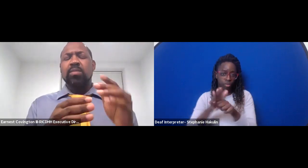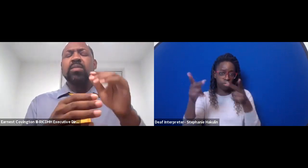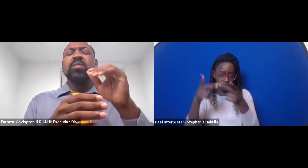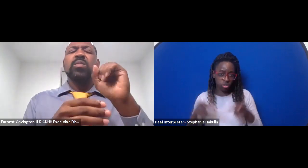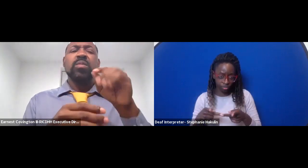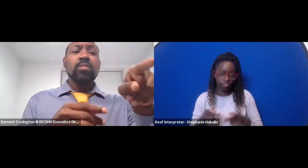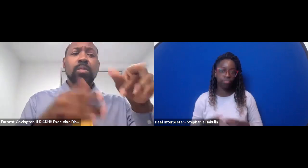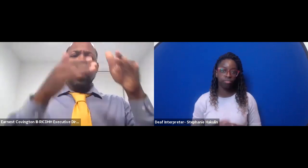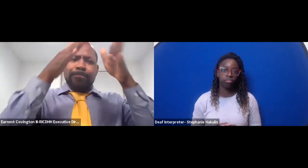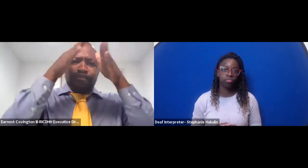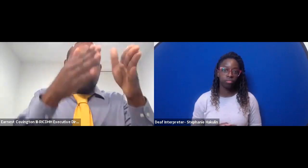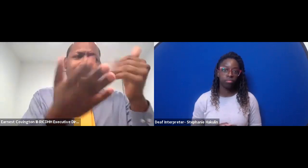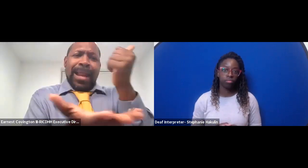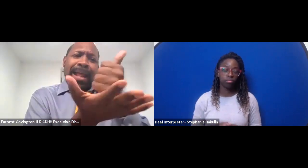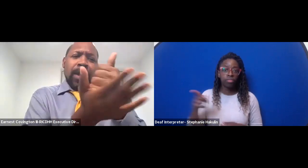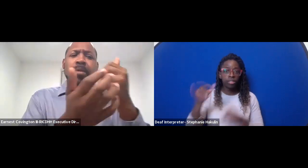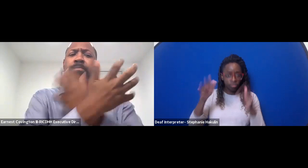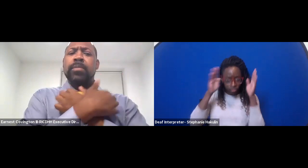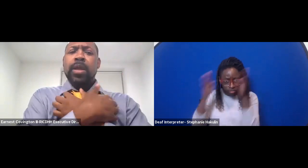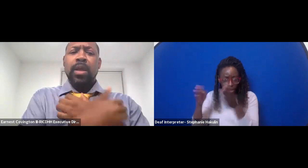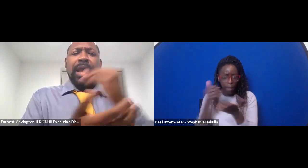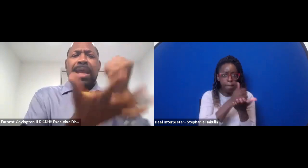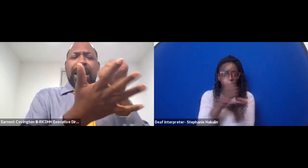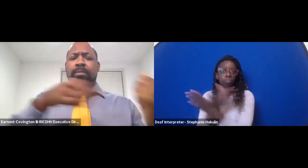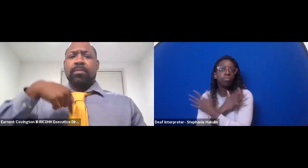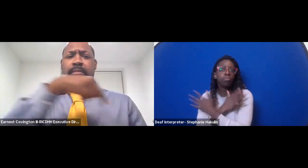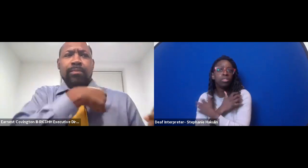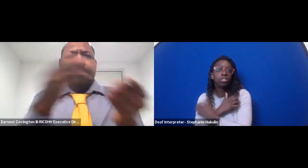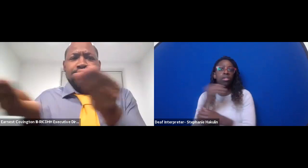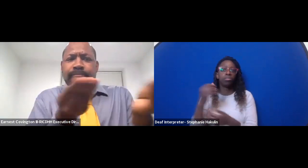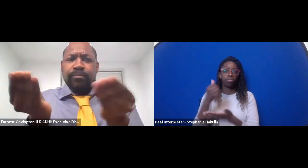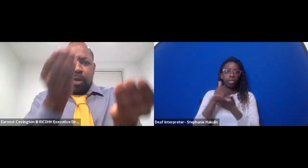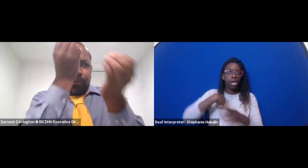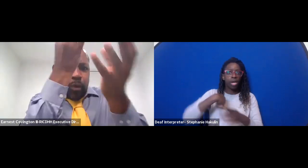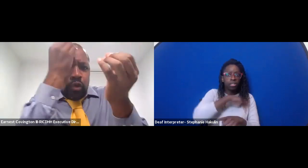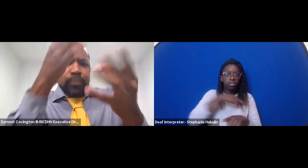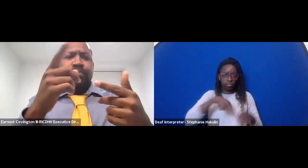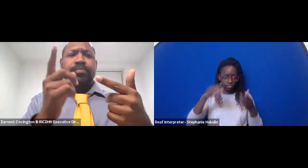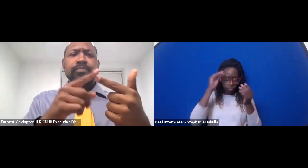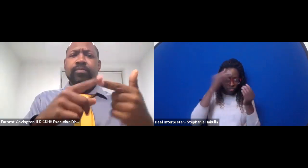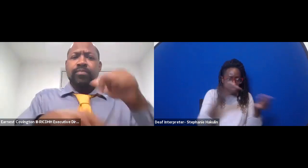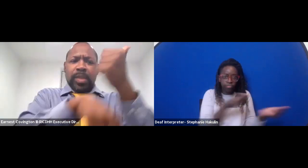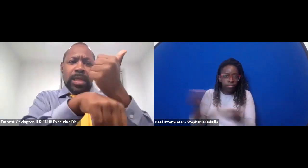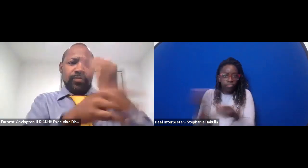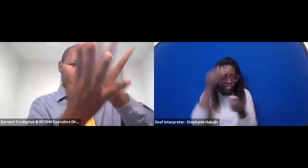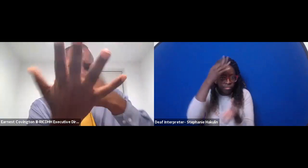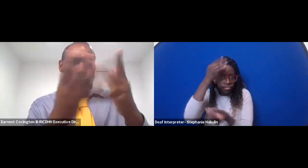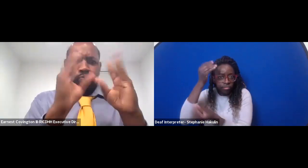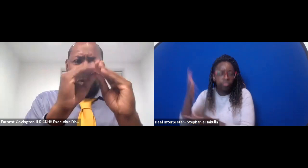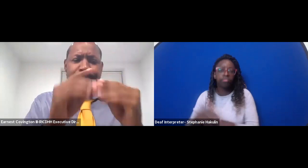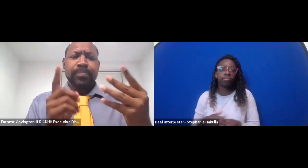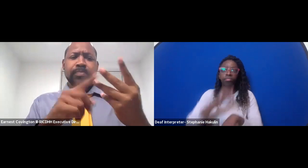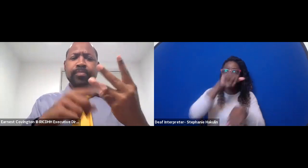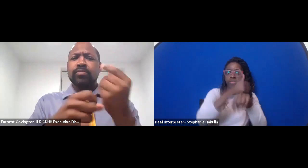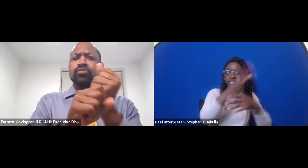COVID coordinator. This person focuses specifically with Mike Baer, helping facilitate between